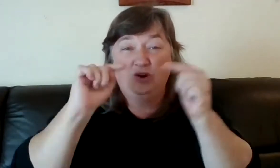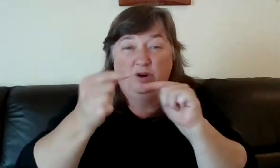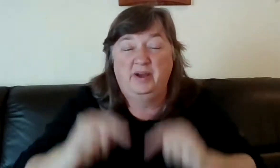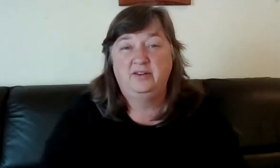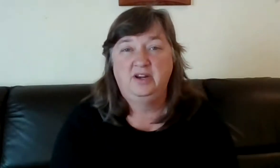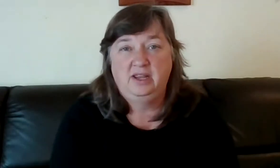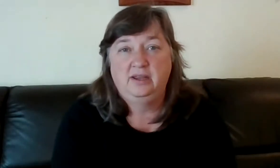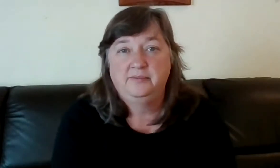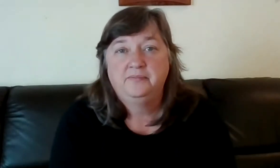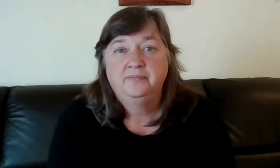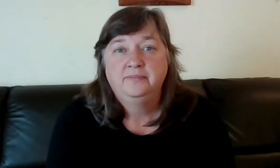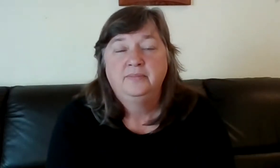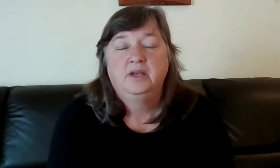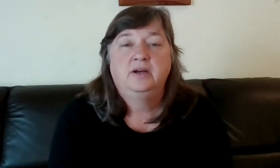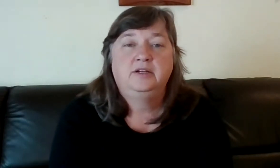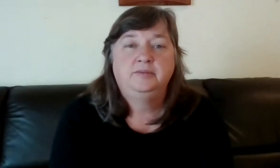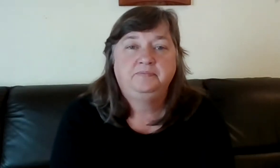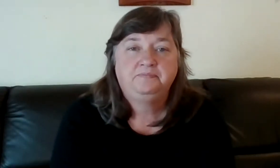hurt by their knee. And